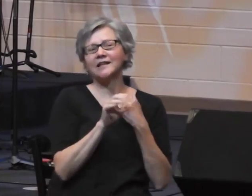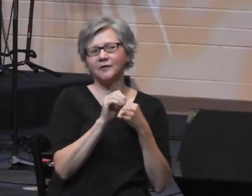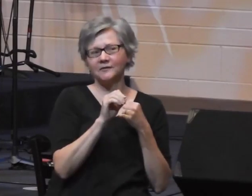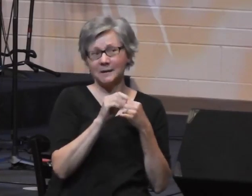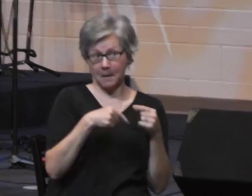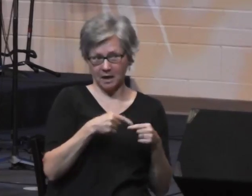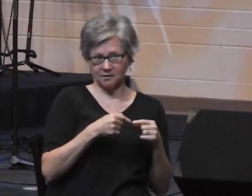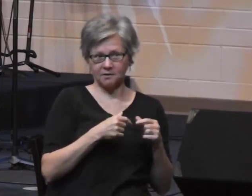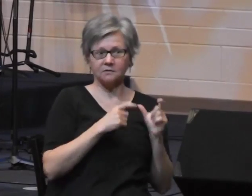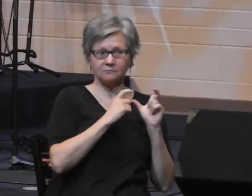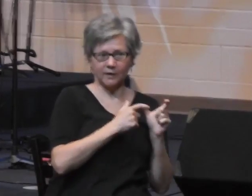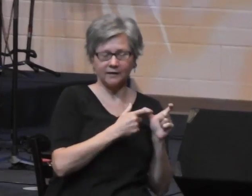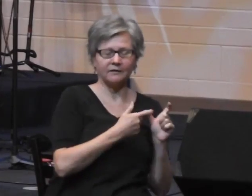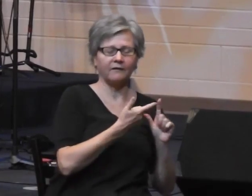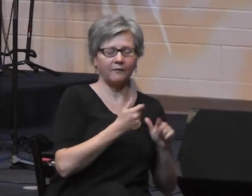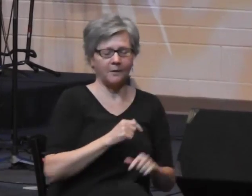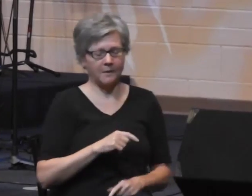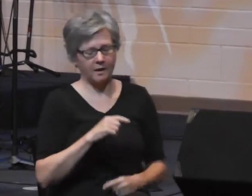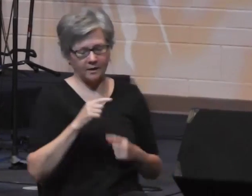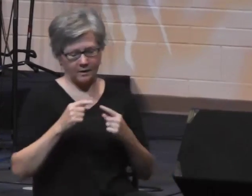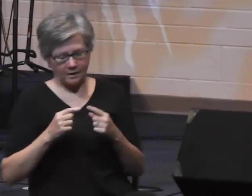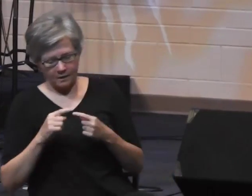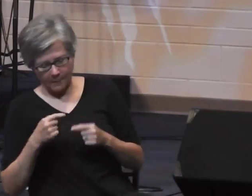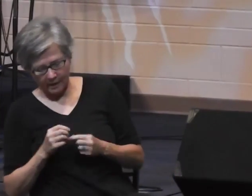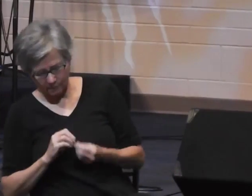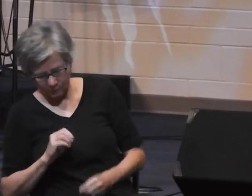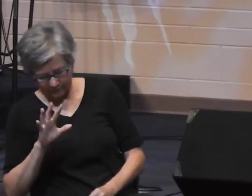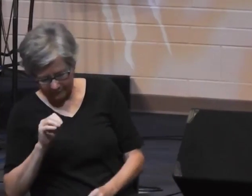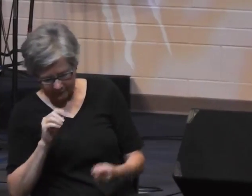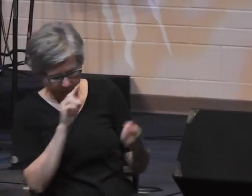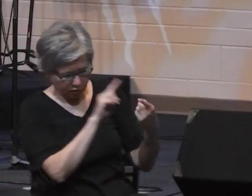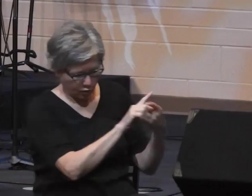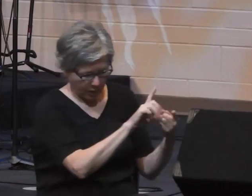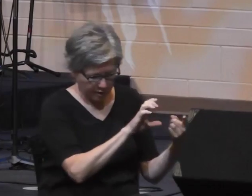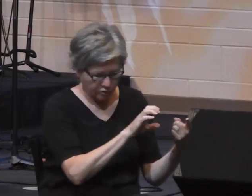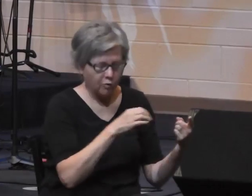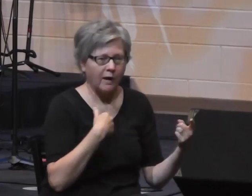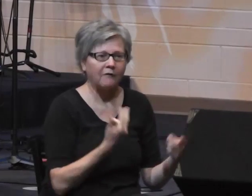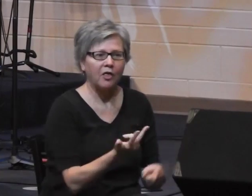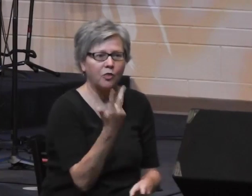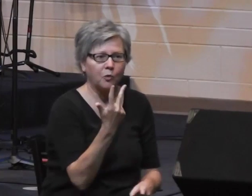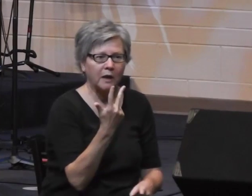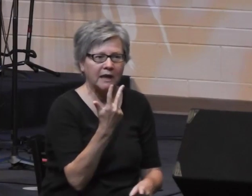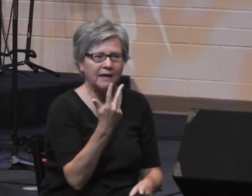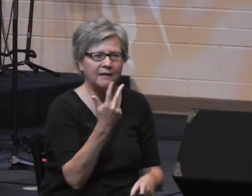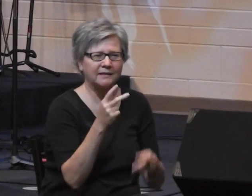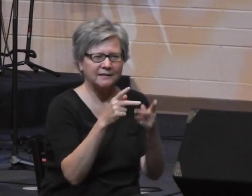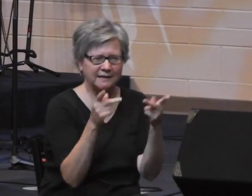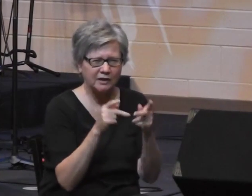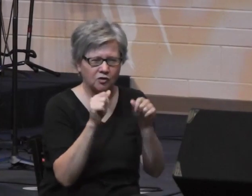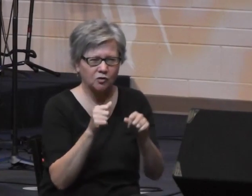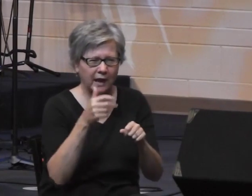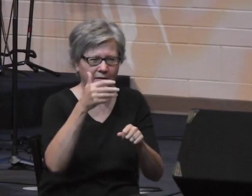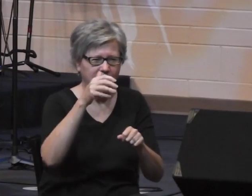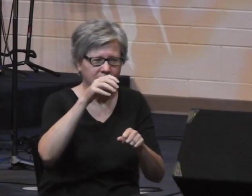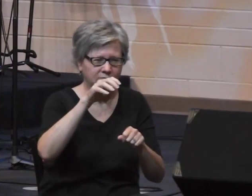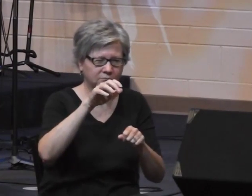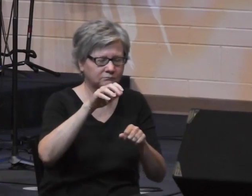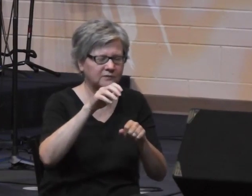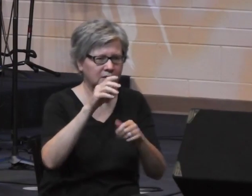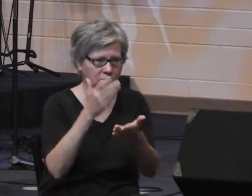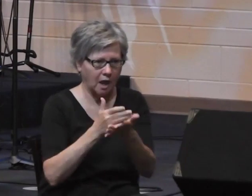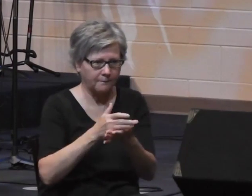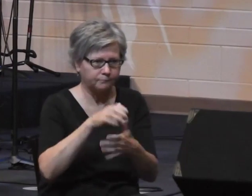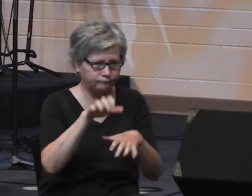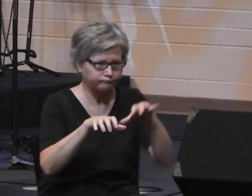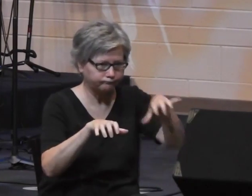50 miles, from mile 50 to mile 100, there's 3 aid stations that you can stop at. But at every aid station, there's a